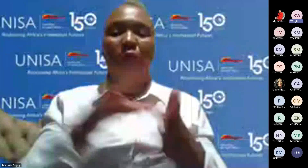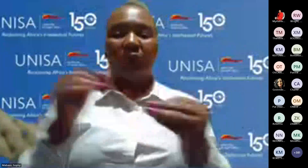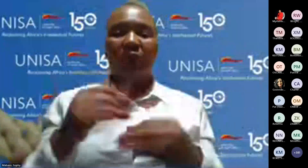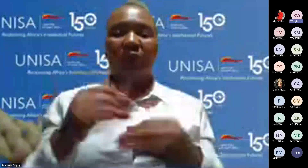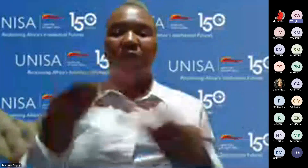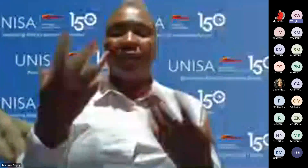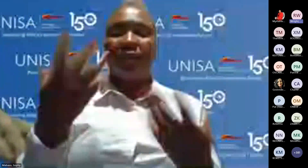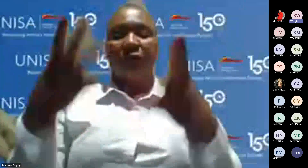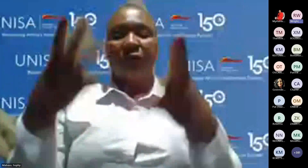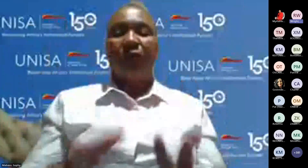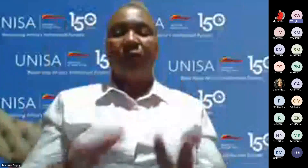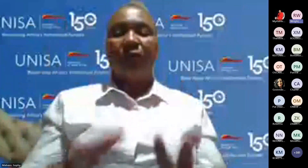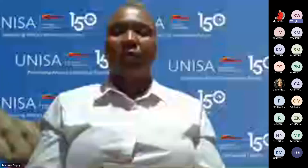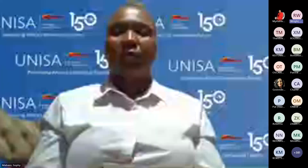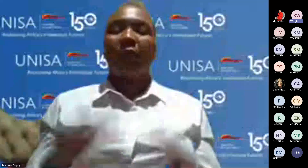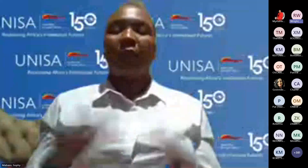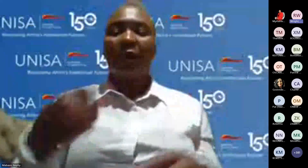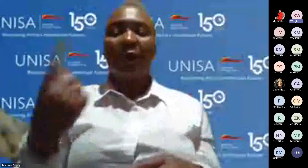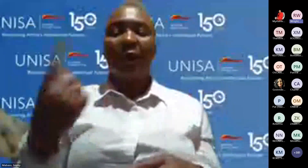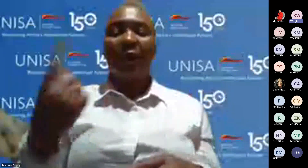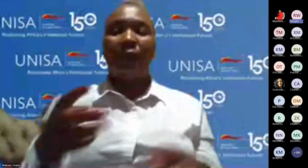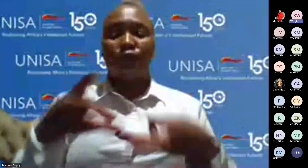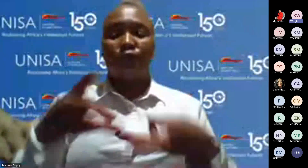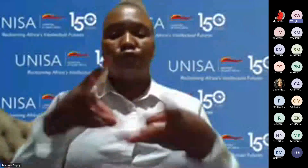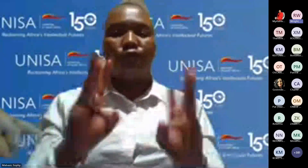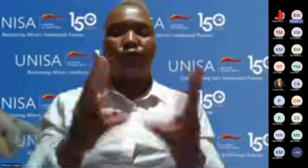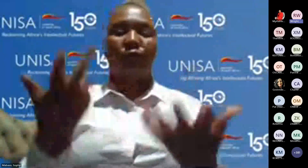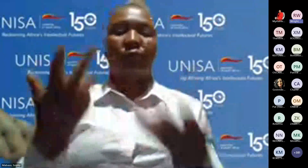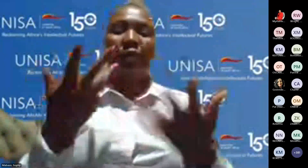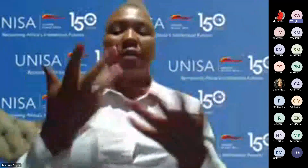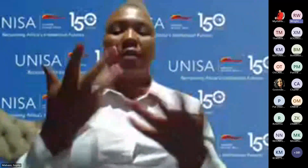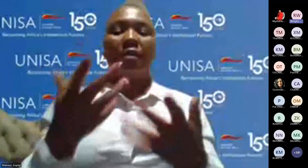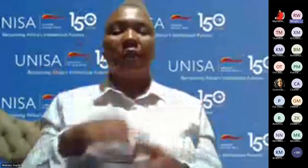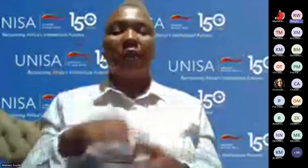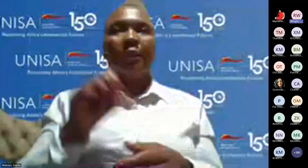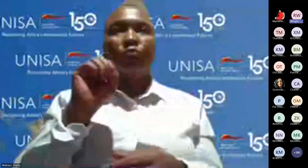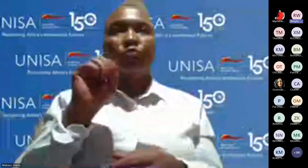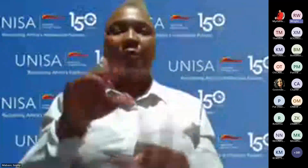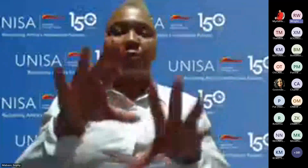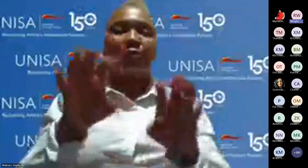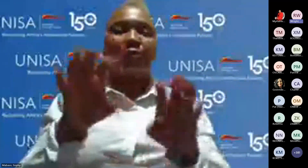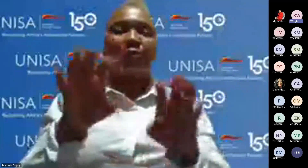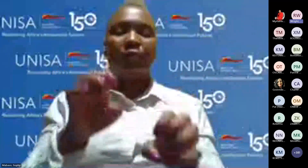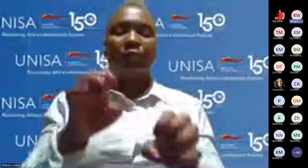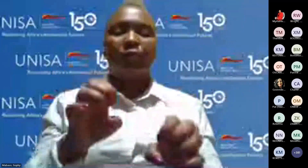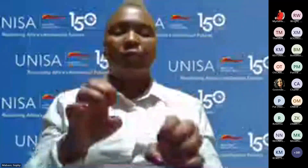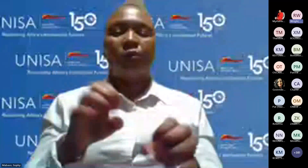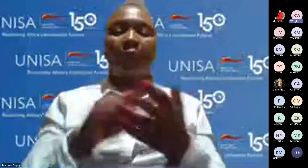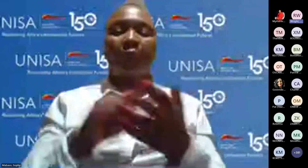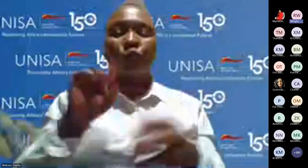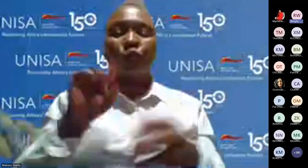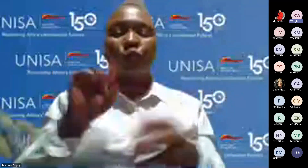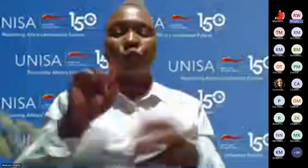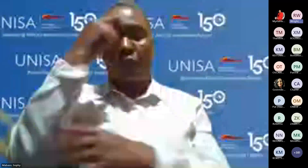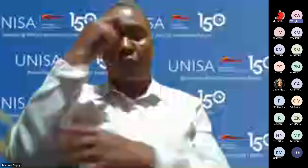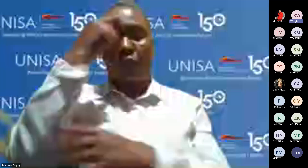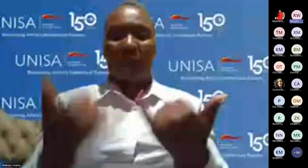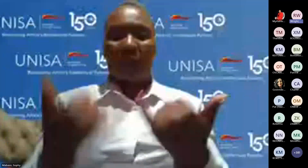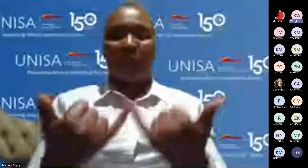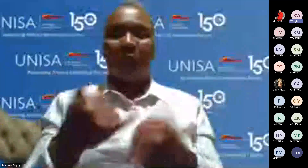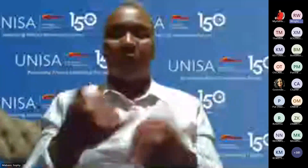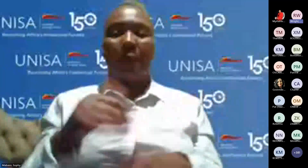submitted. But there's another scenario. Say the exam is until 12, and now you get to 12 o'clock. And now